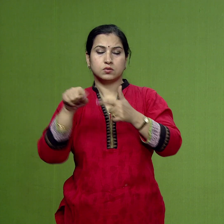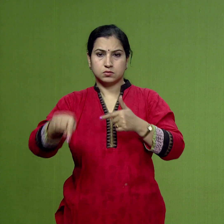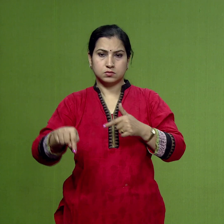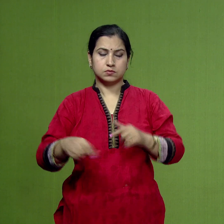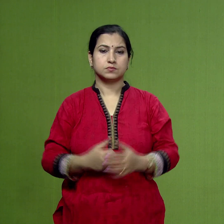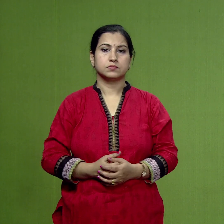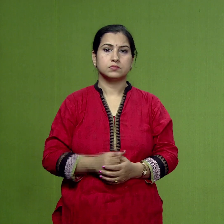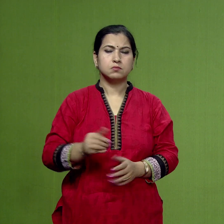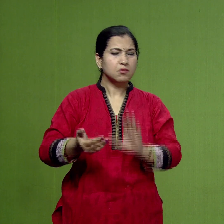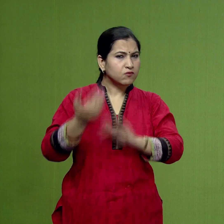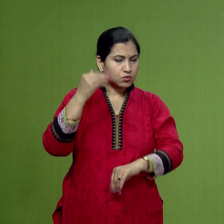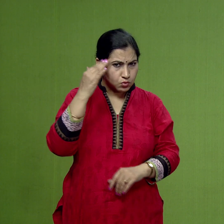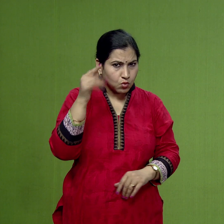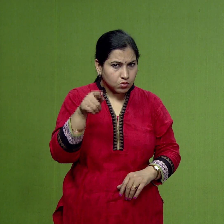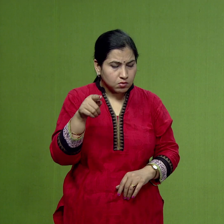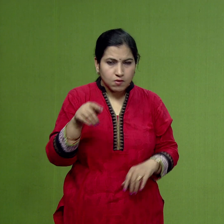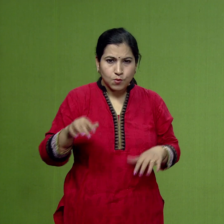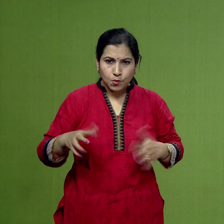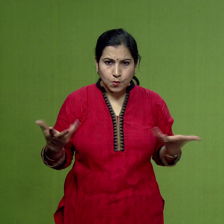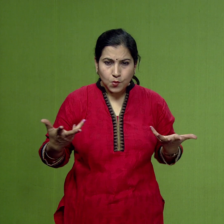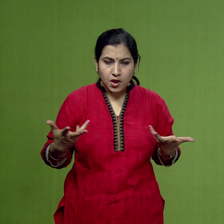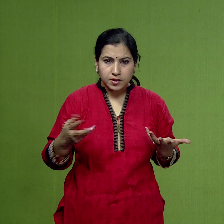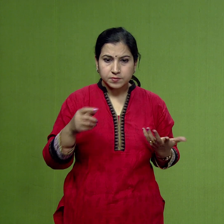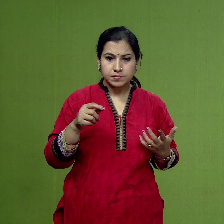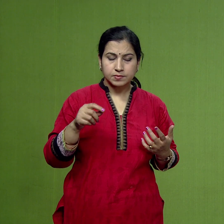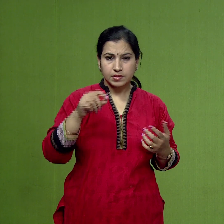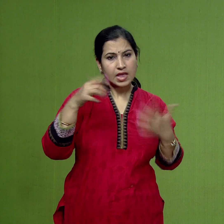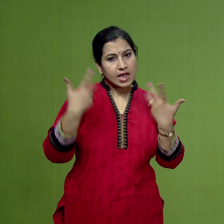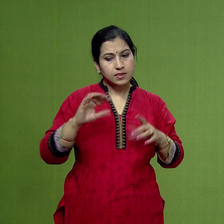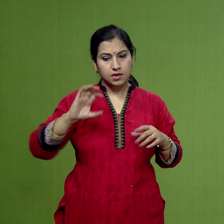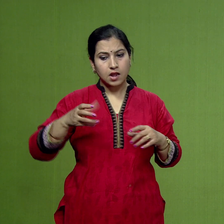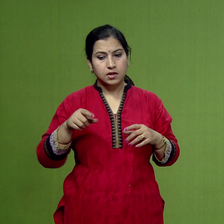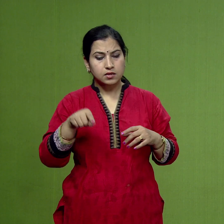Have you ever thought why the location of any country is important?